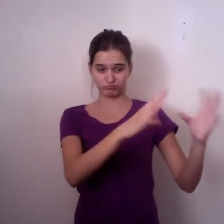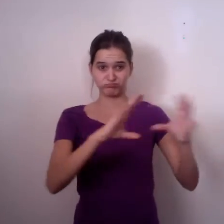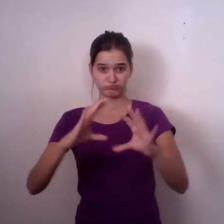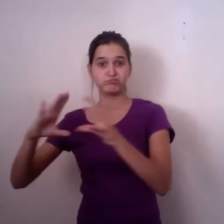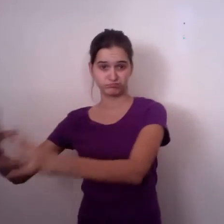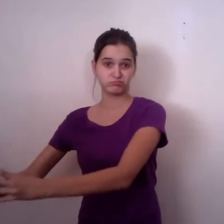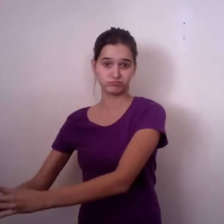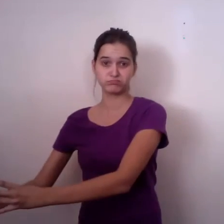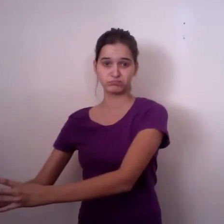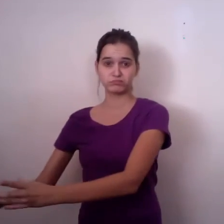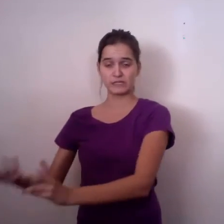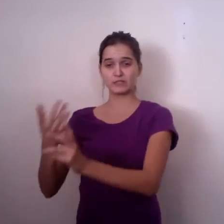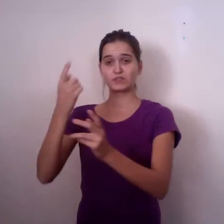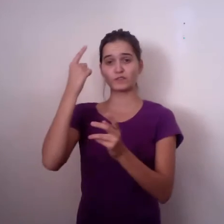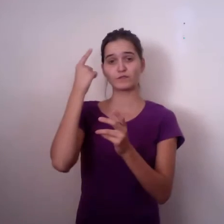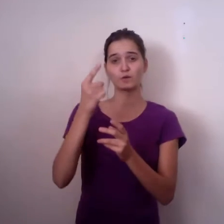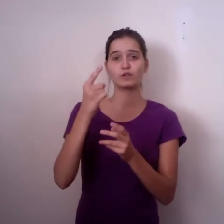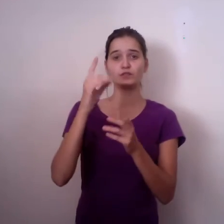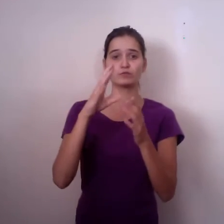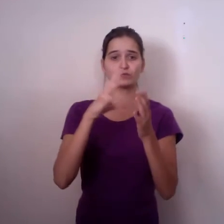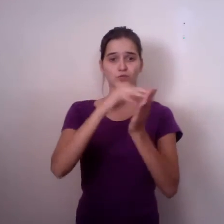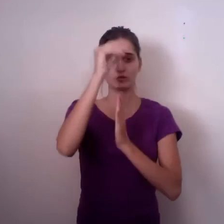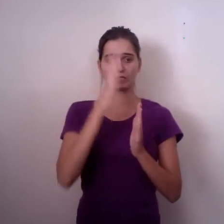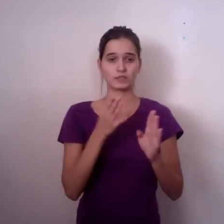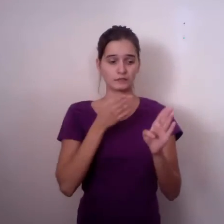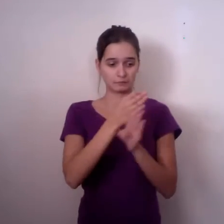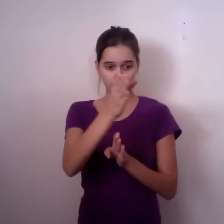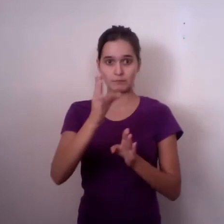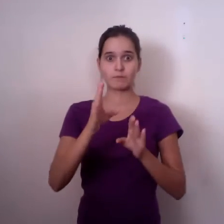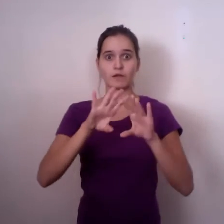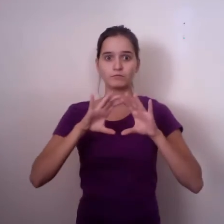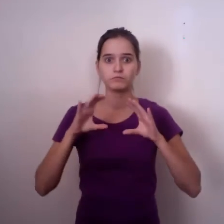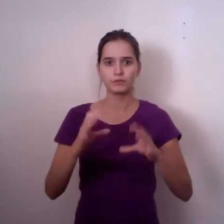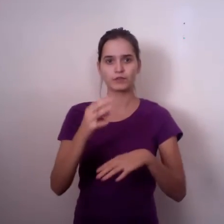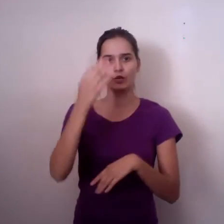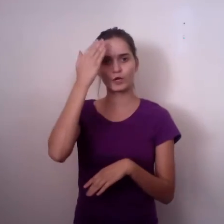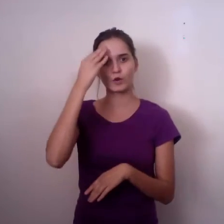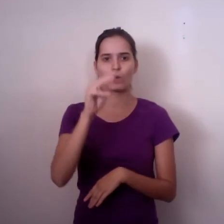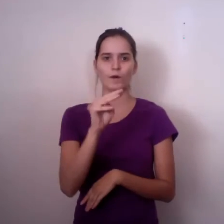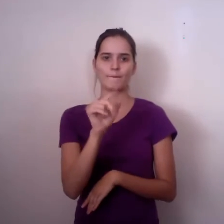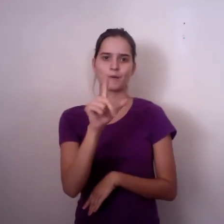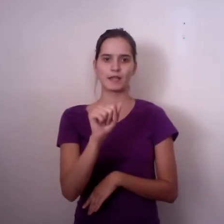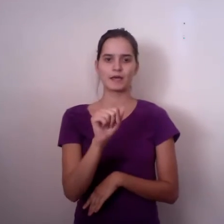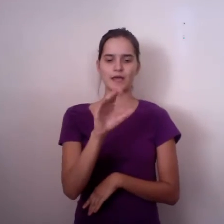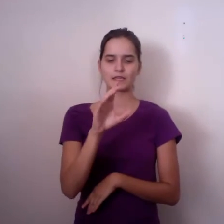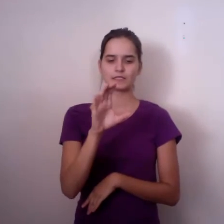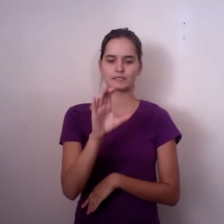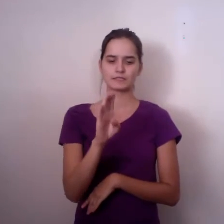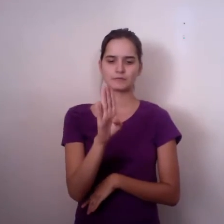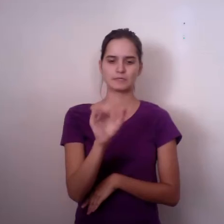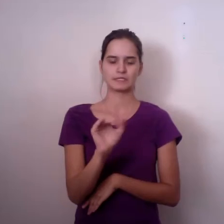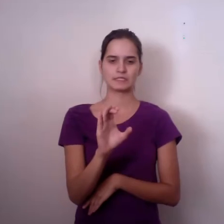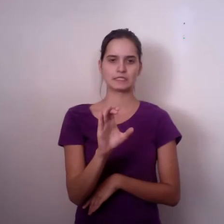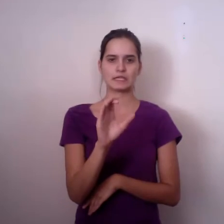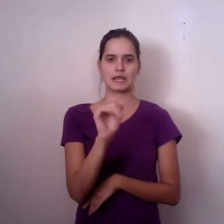when they went off to their major courses, they knew MLA style, they knew CBE style from biology, they knew APA style, they knew